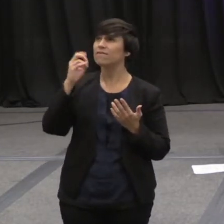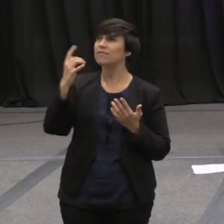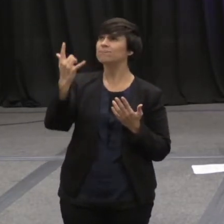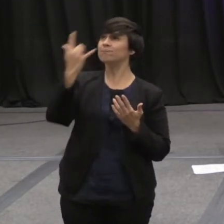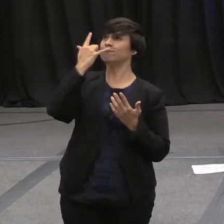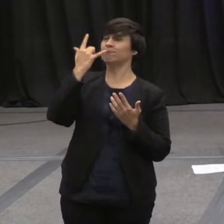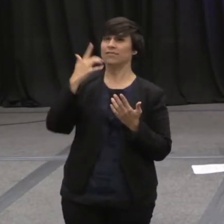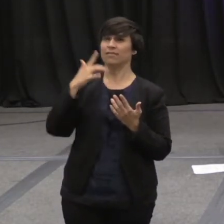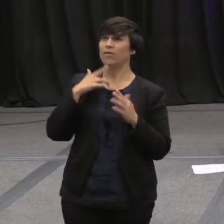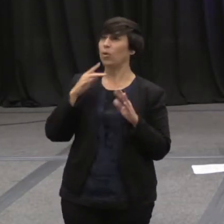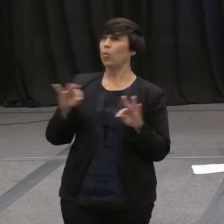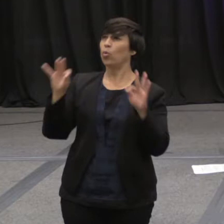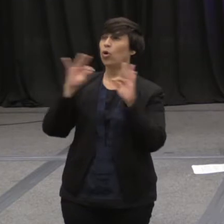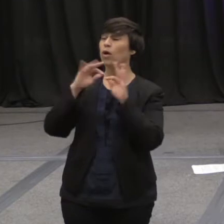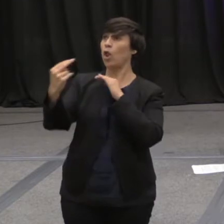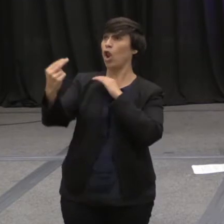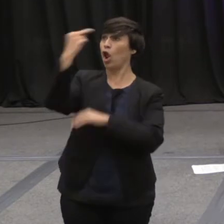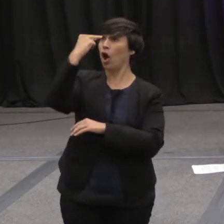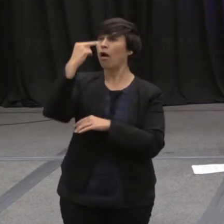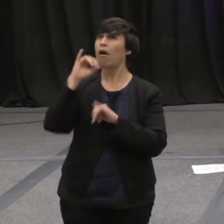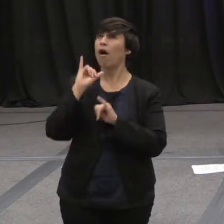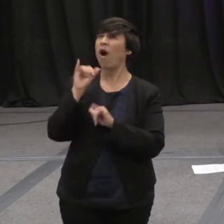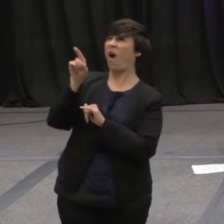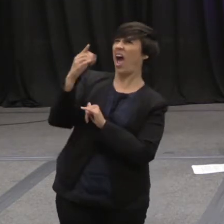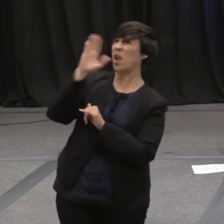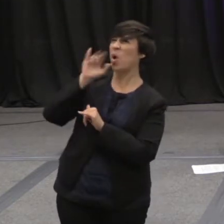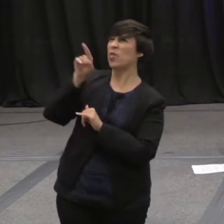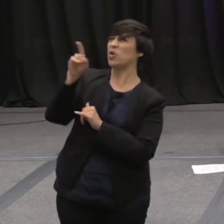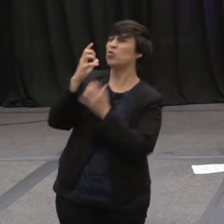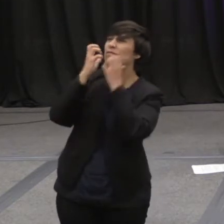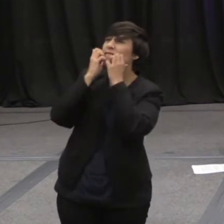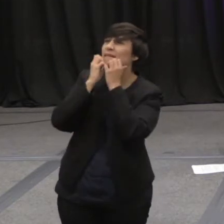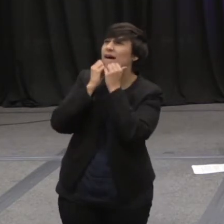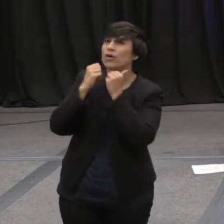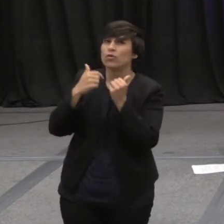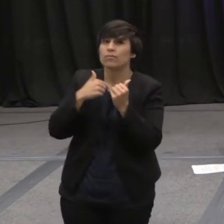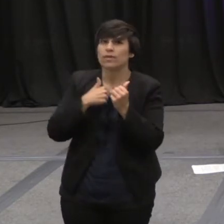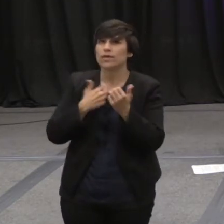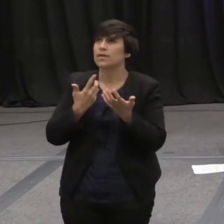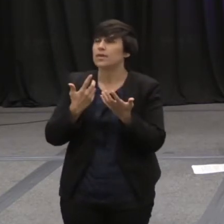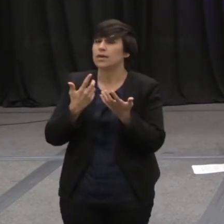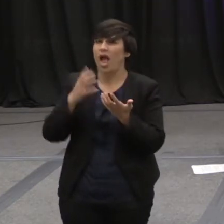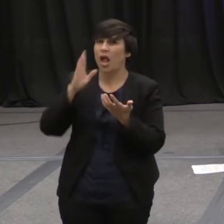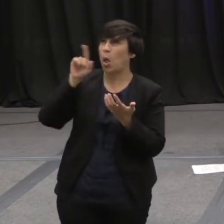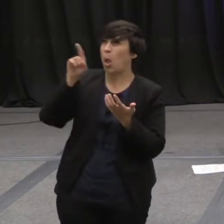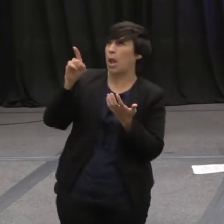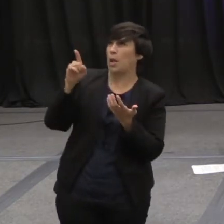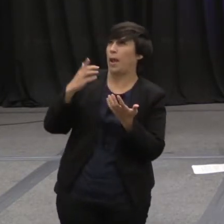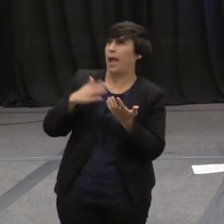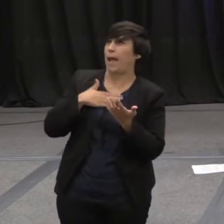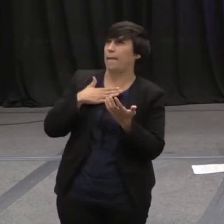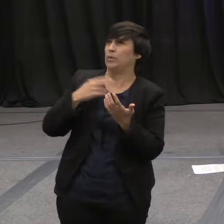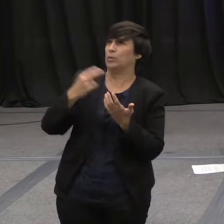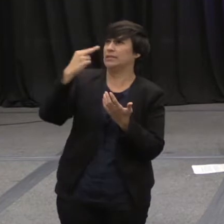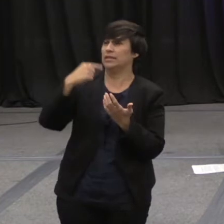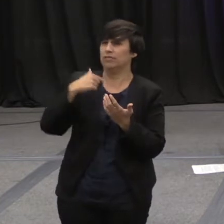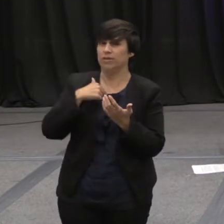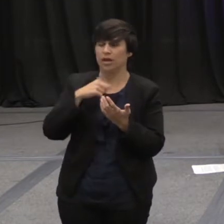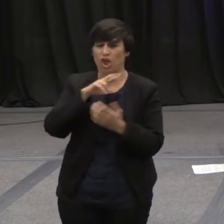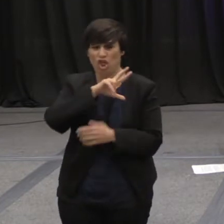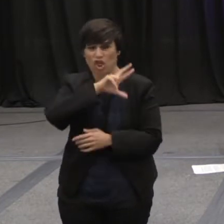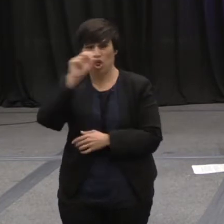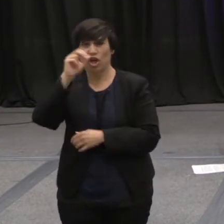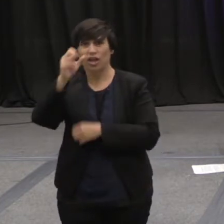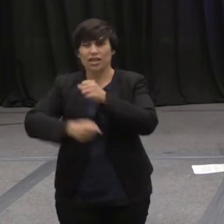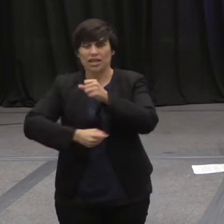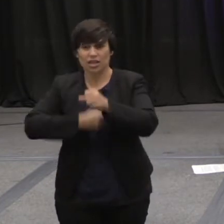tell by my looking at how that I value you and I'm happy to see you. That took me 30 years to get to. Worth